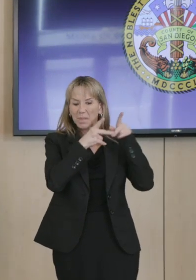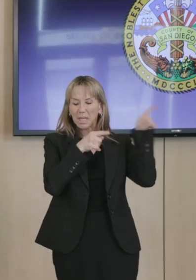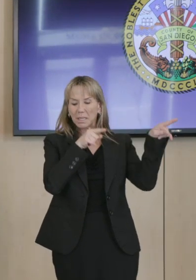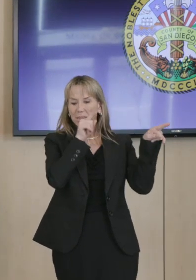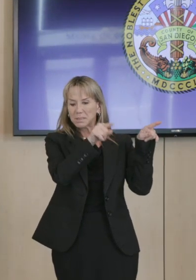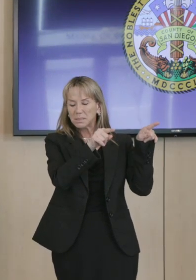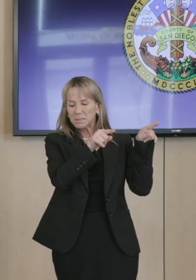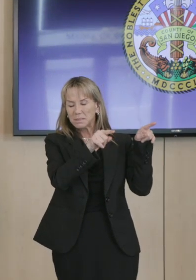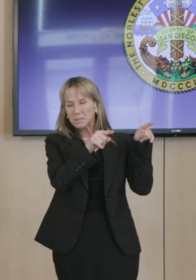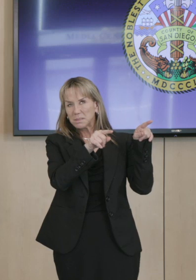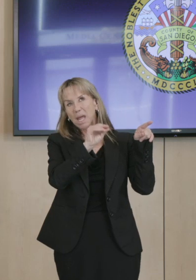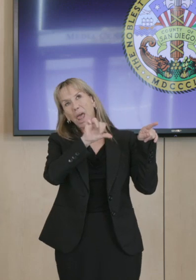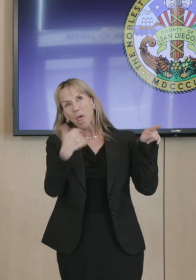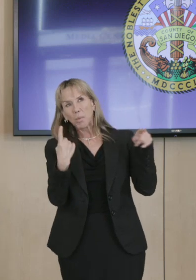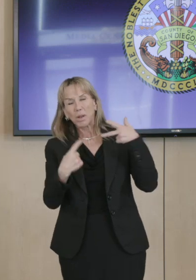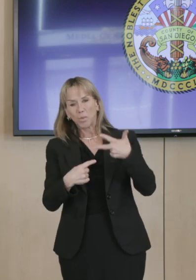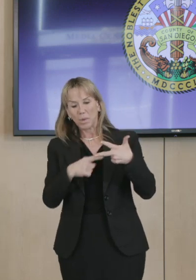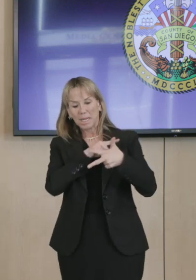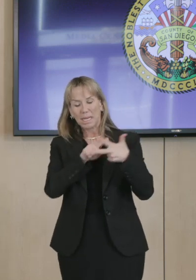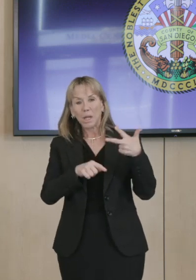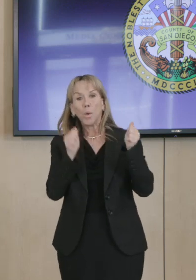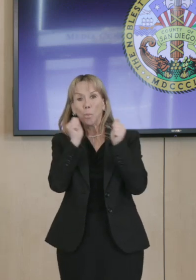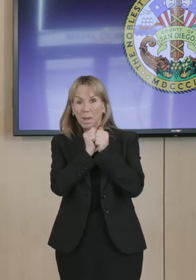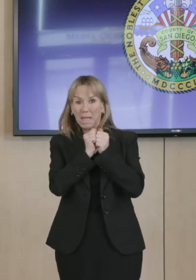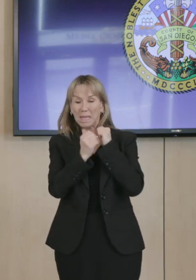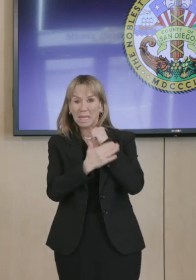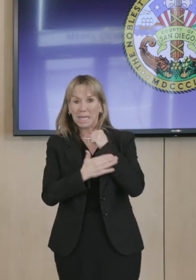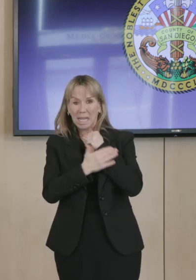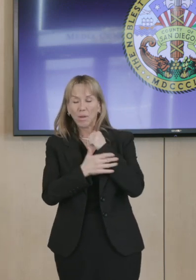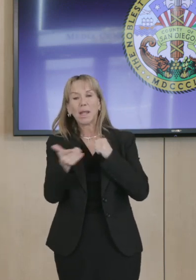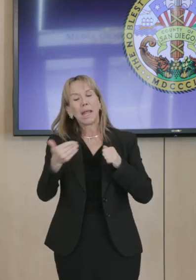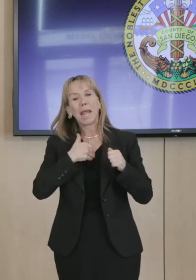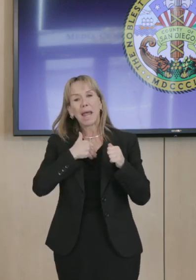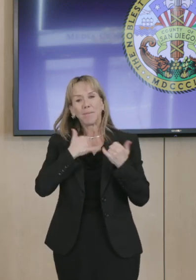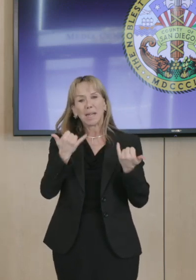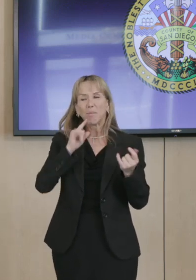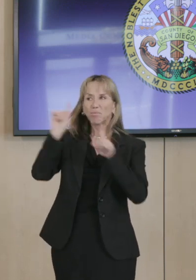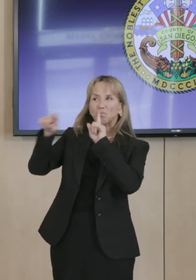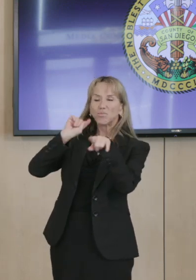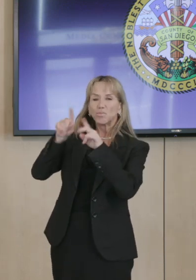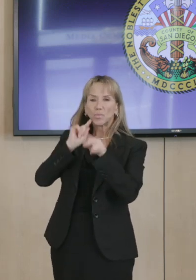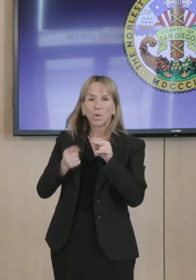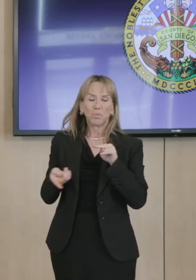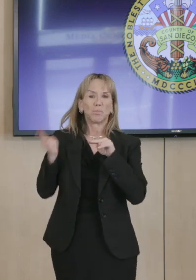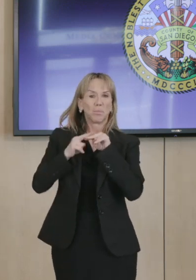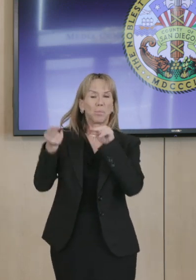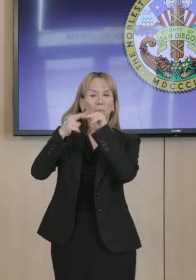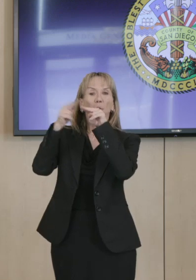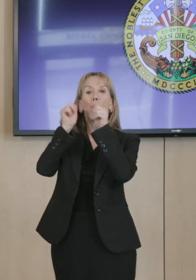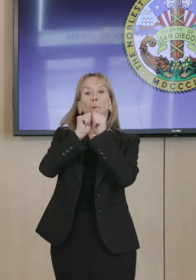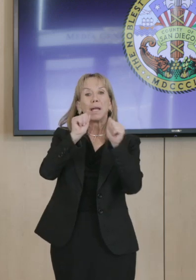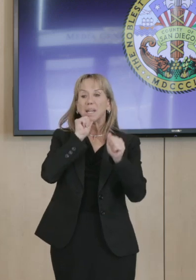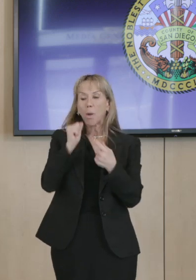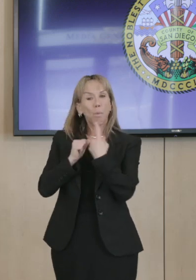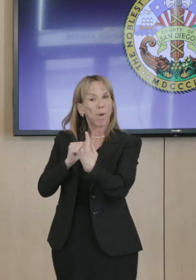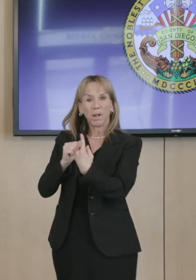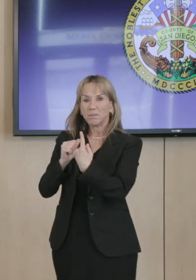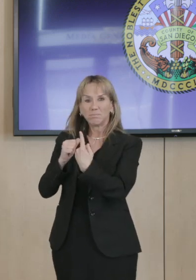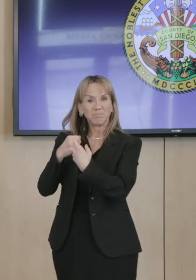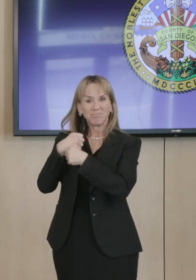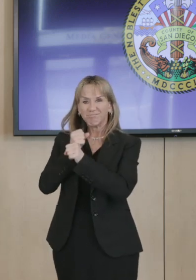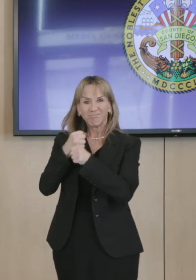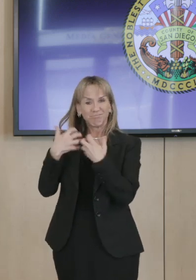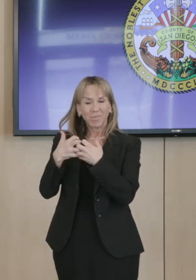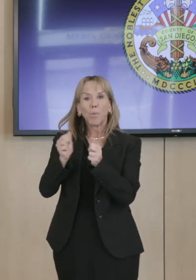other, so 3 with the county that have placed additional ventilator orders with multiple manufacturers.